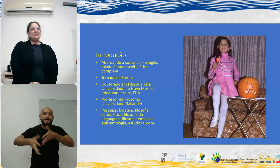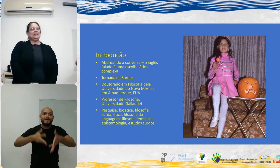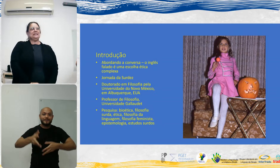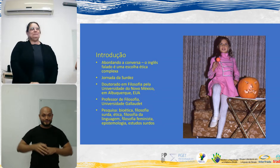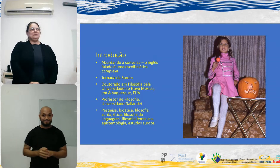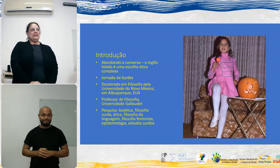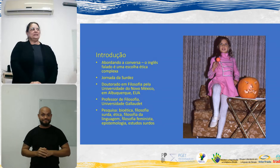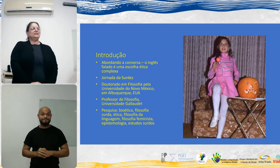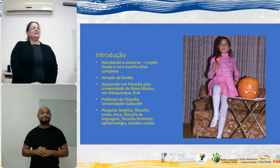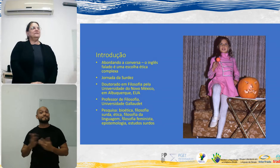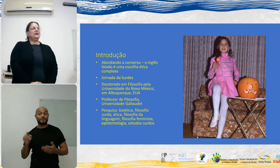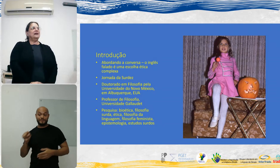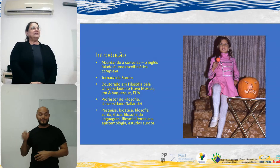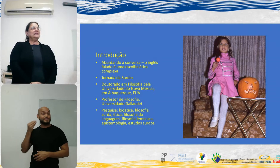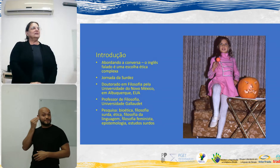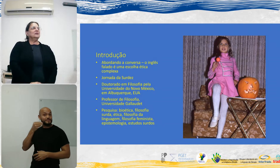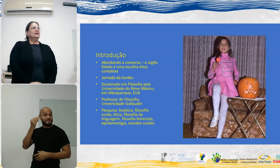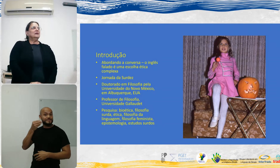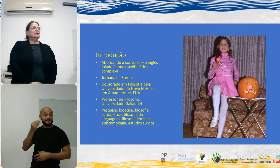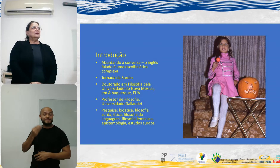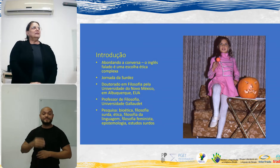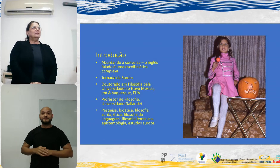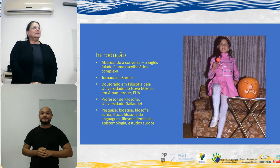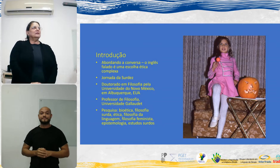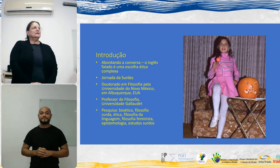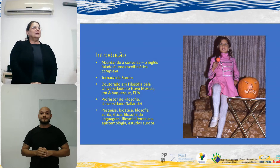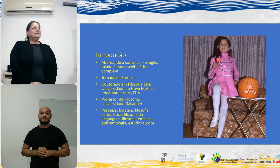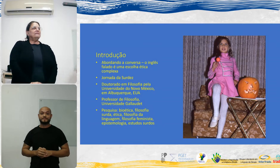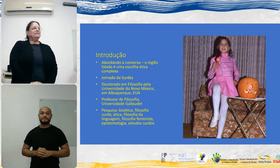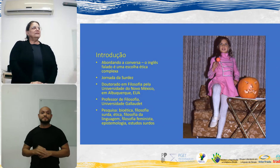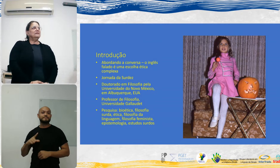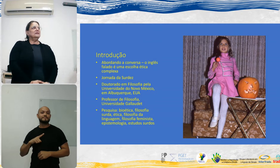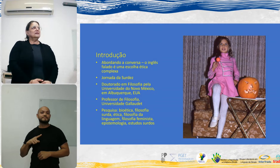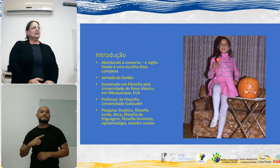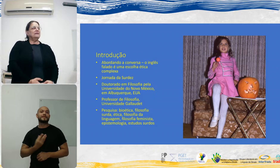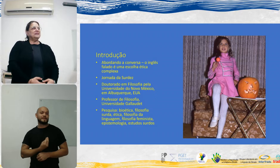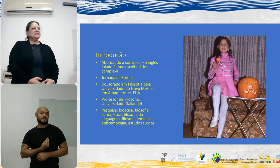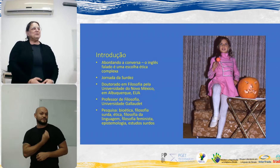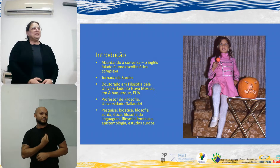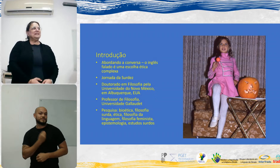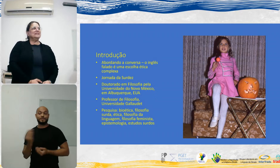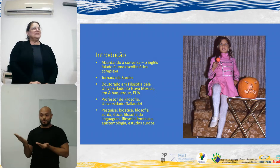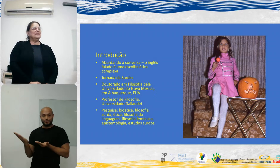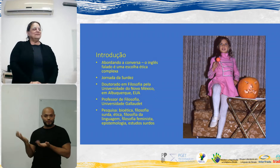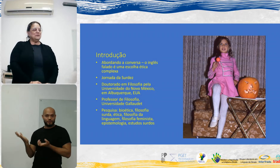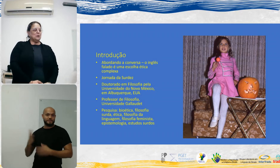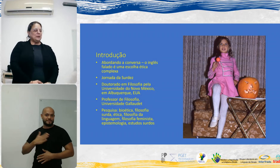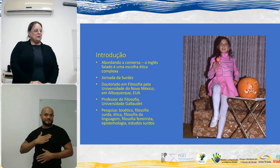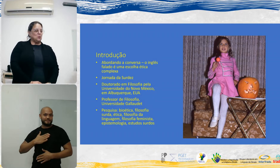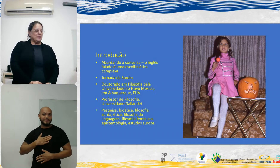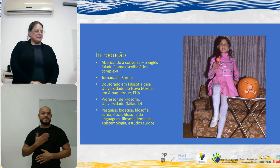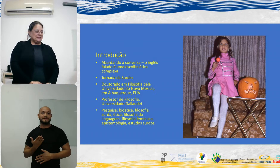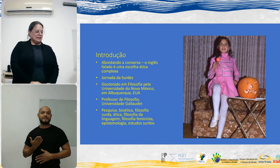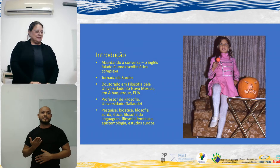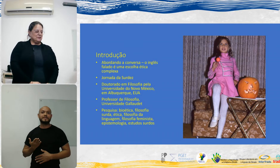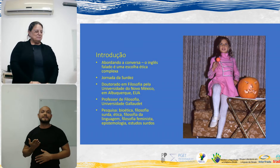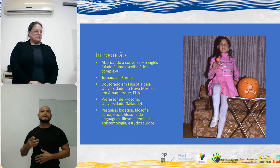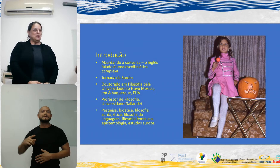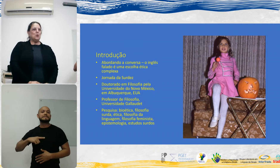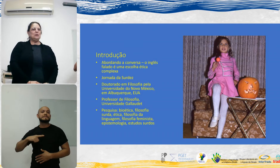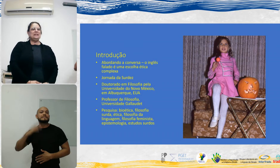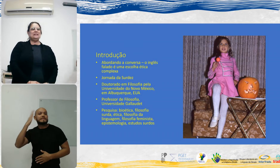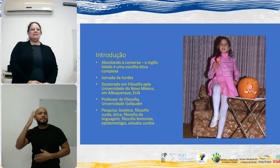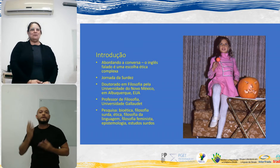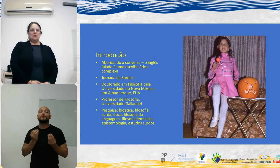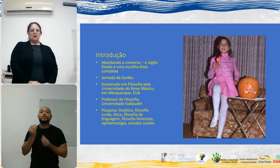Because of that experience of having the young life experience of knowing what it's like to be